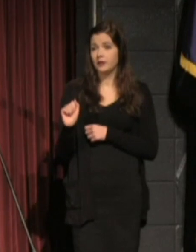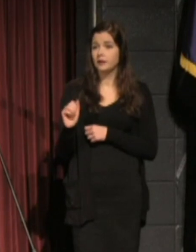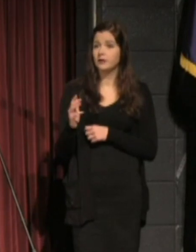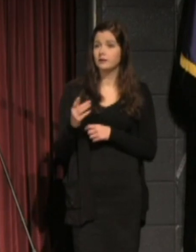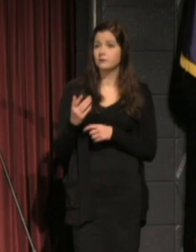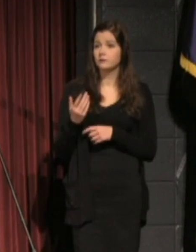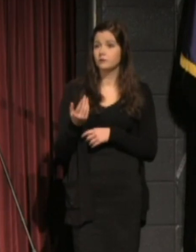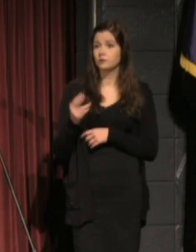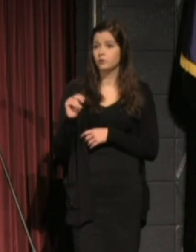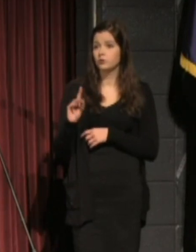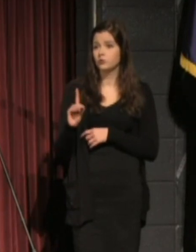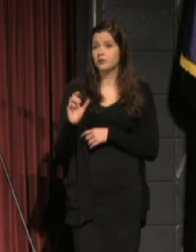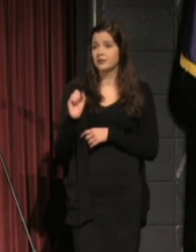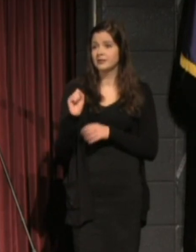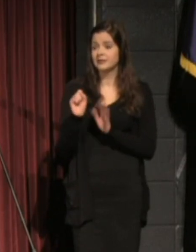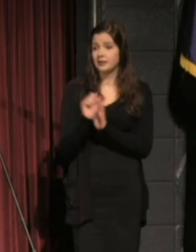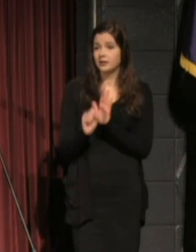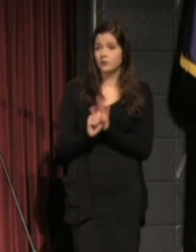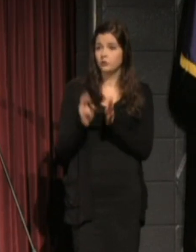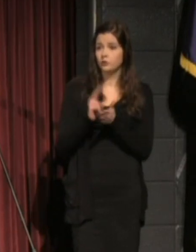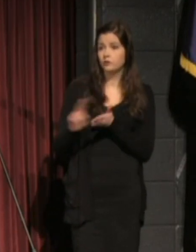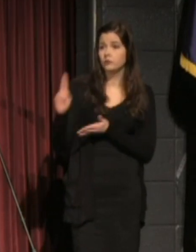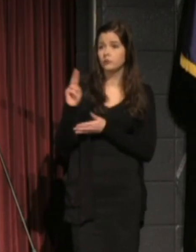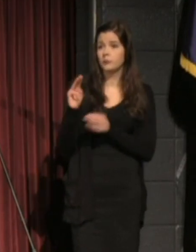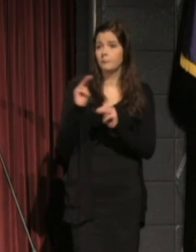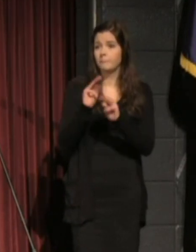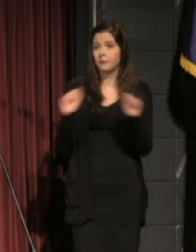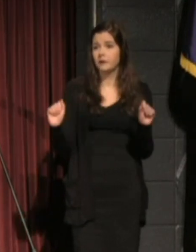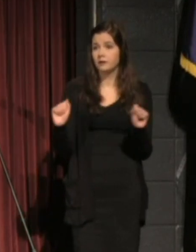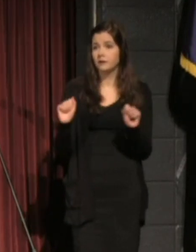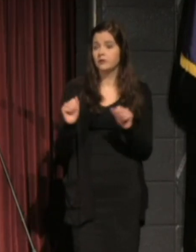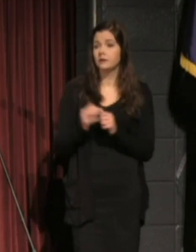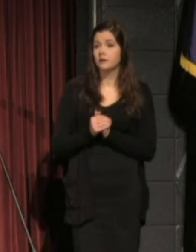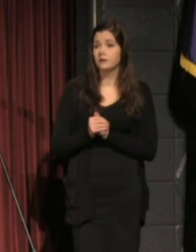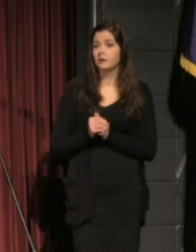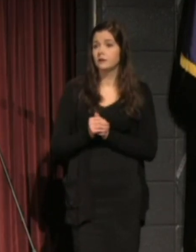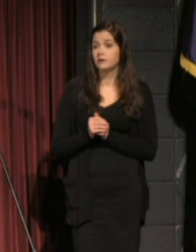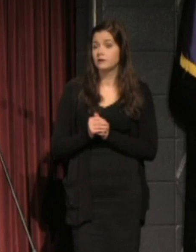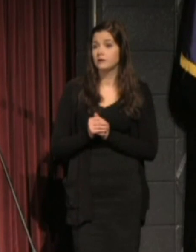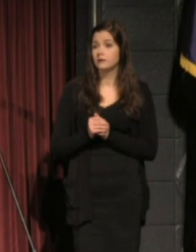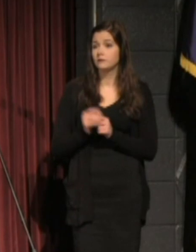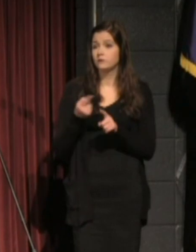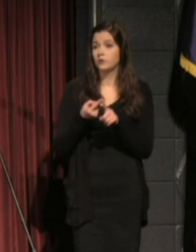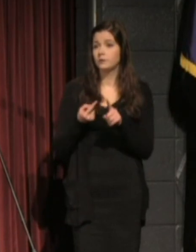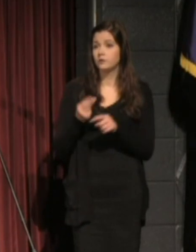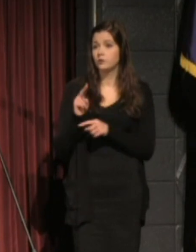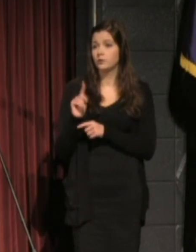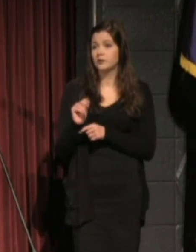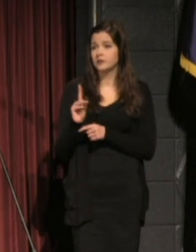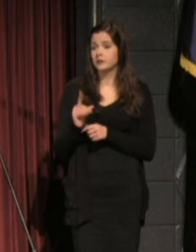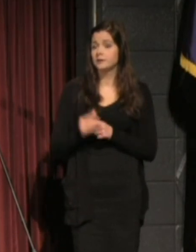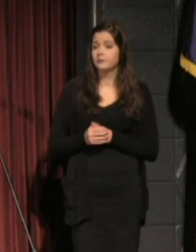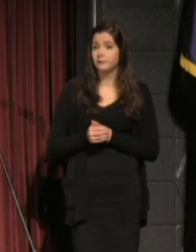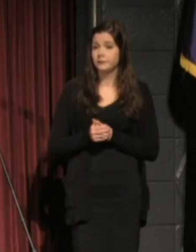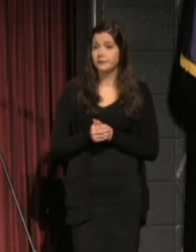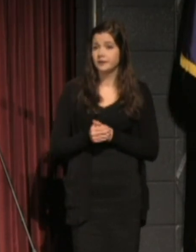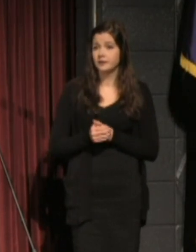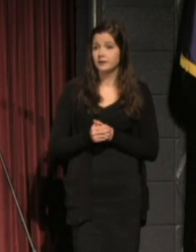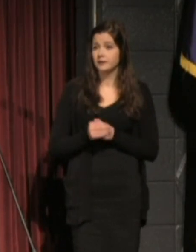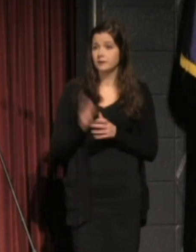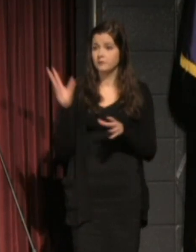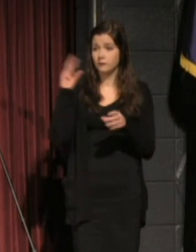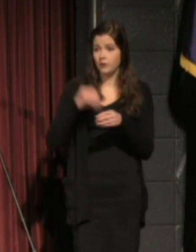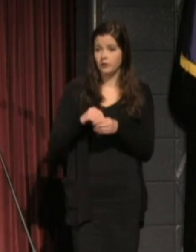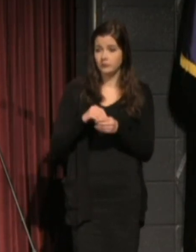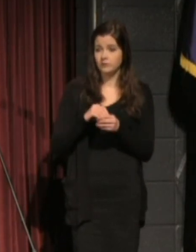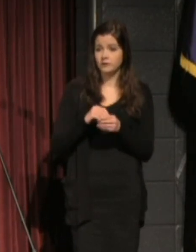Dakota State University and his Master's of Science in Education Administration from North Dakota State University. Ness has been involved in